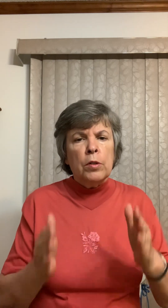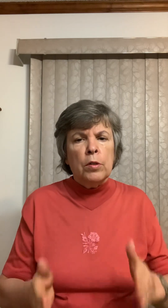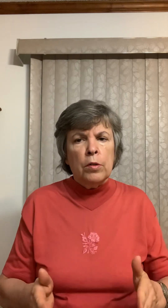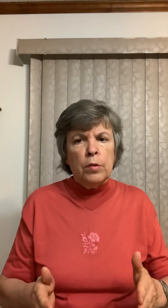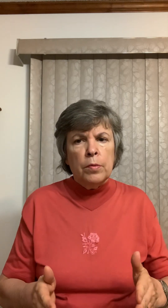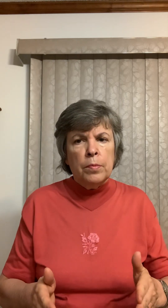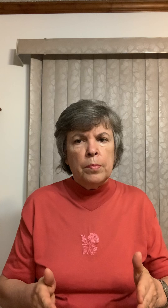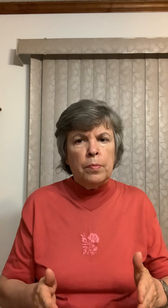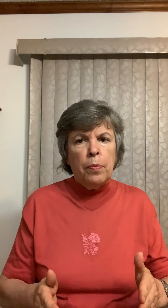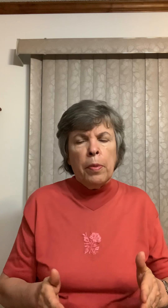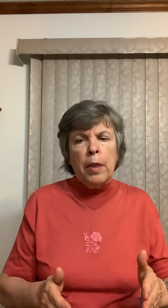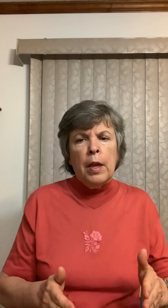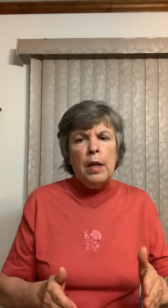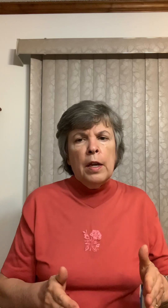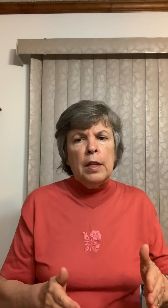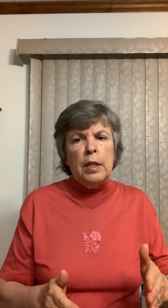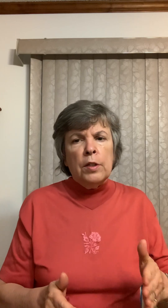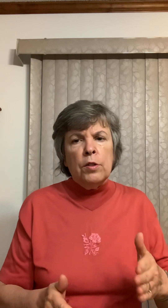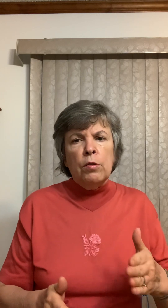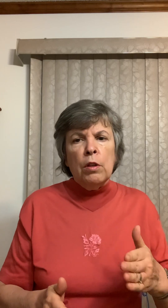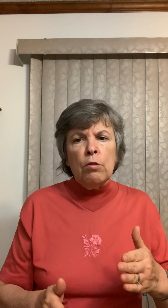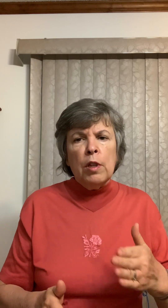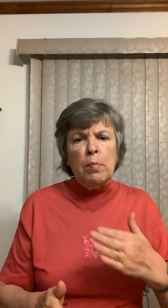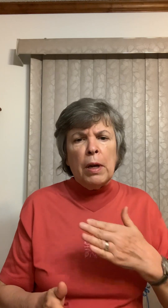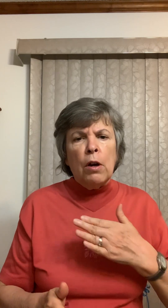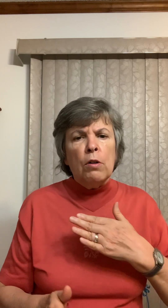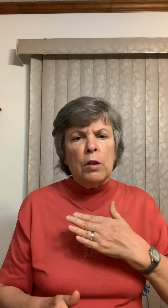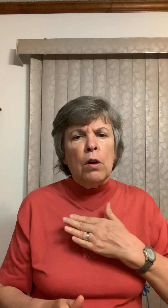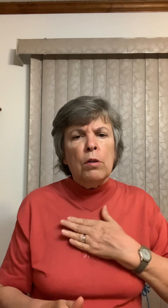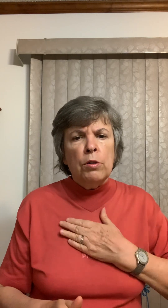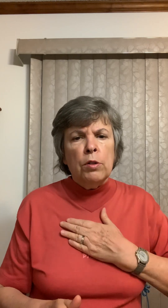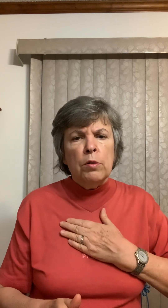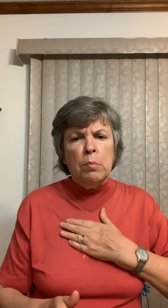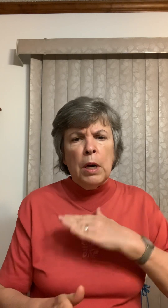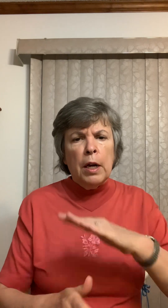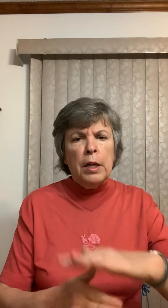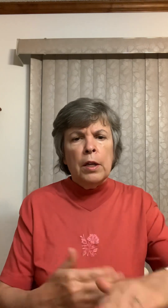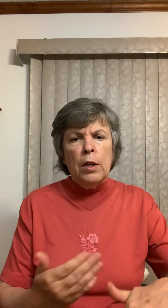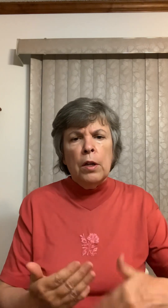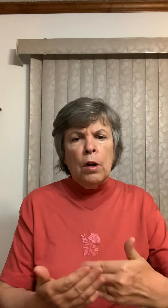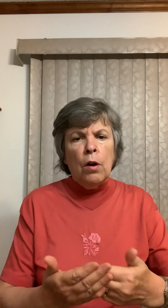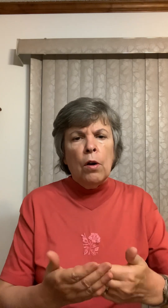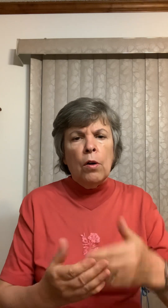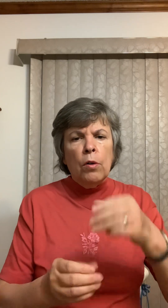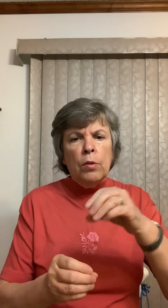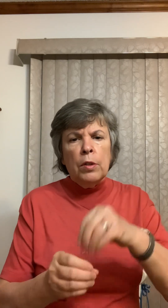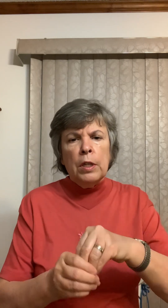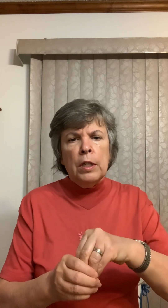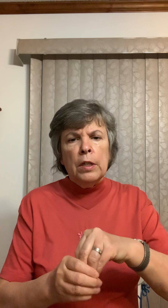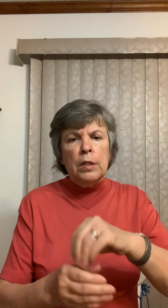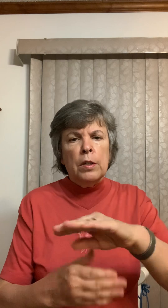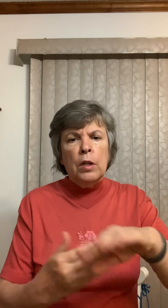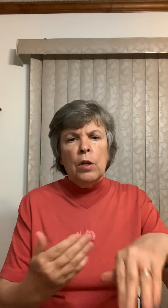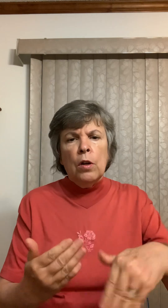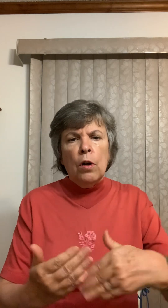comforter. And then to do literally my all in all, you can do my all in